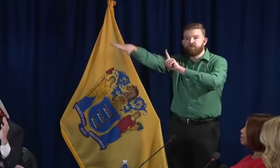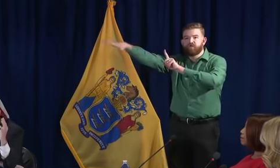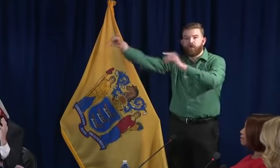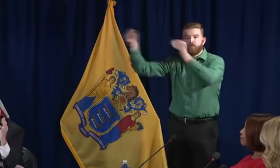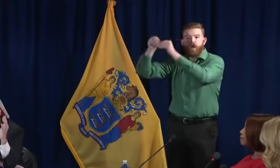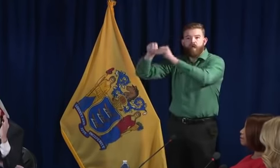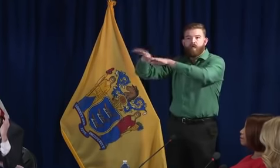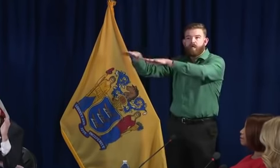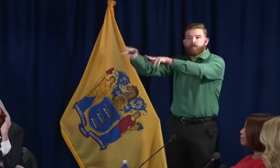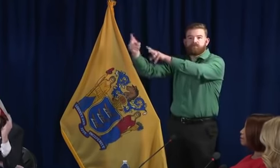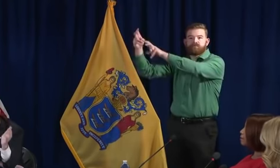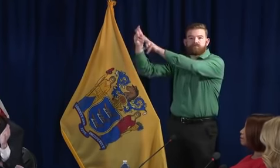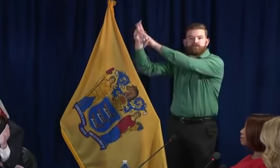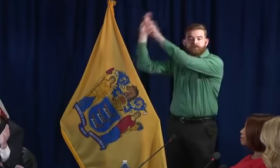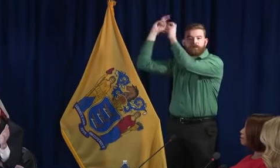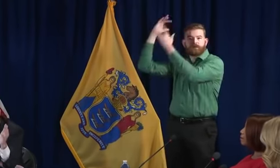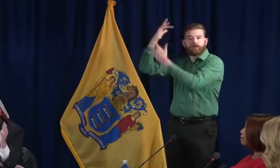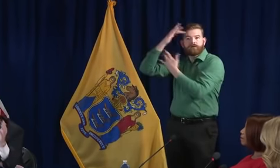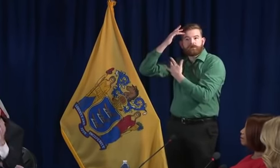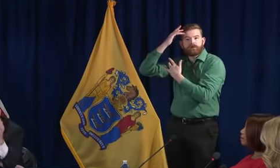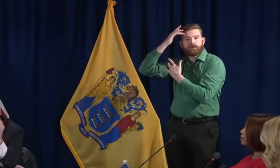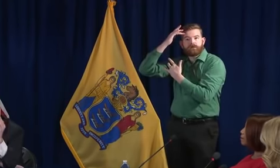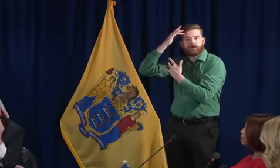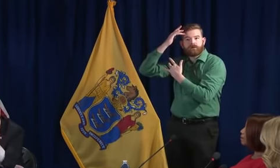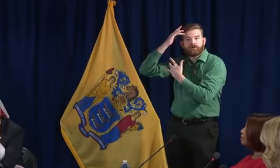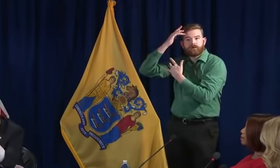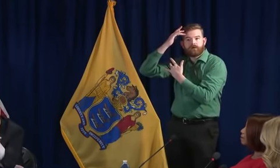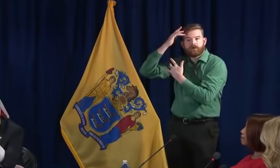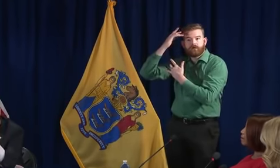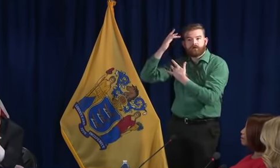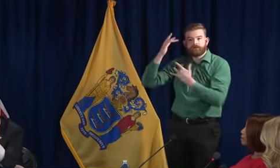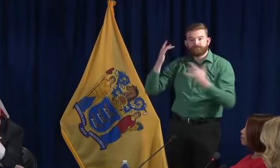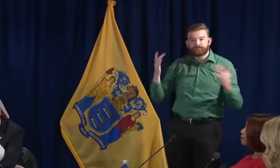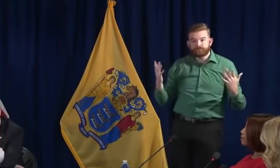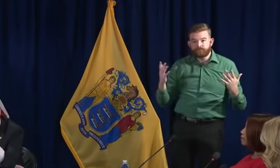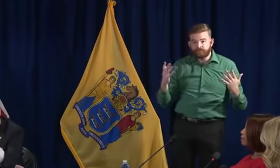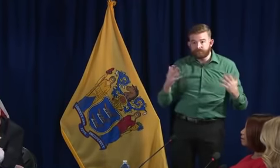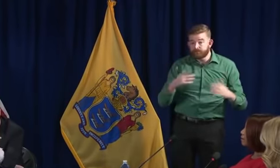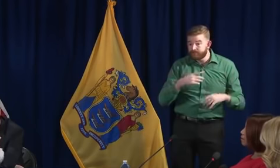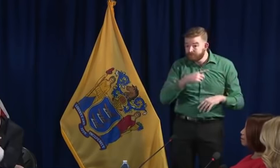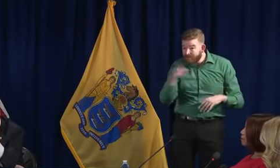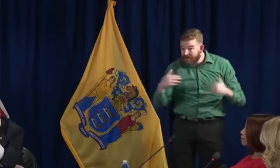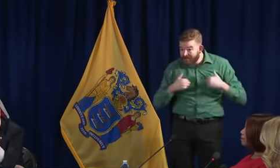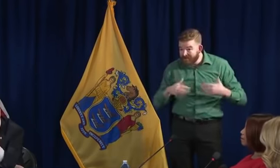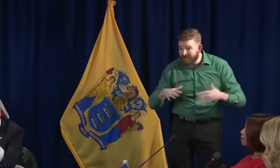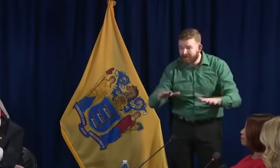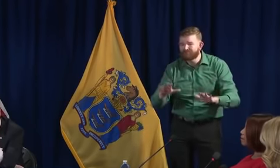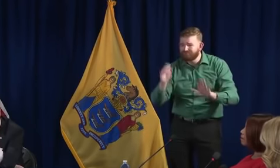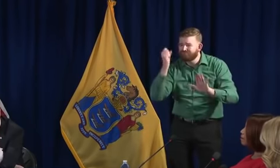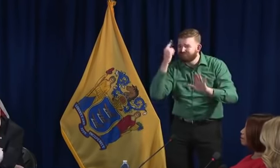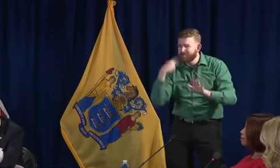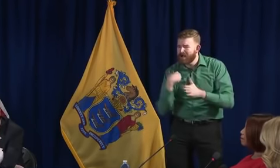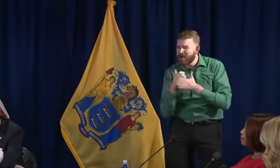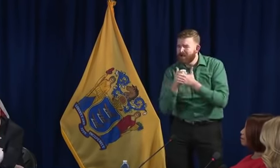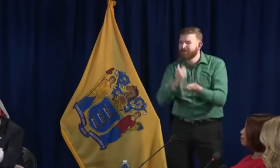who have anxiety, our job is to lower it. To those who don't yet believe, and I don't think there are many left, believe, trust us. And to